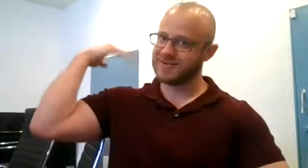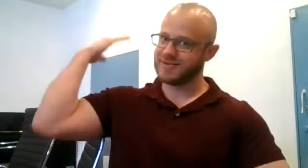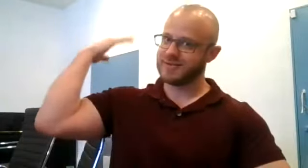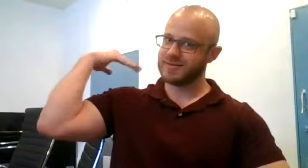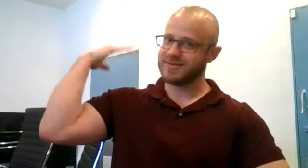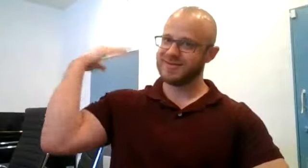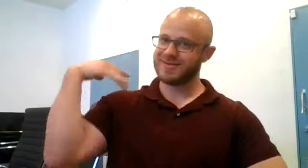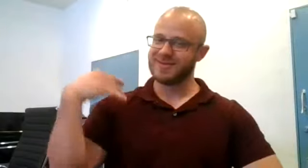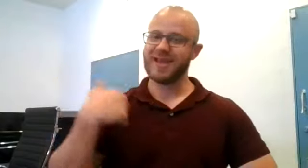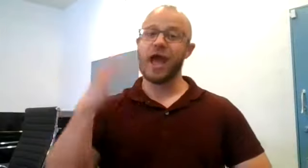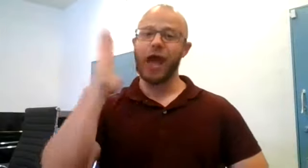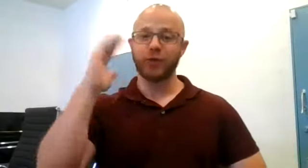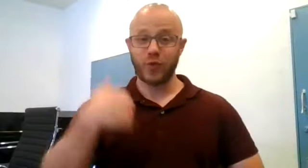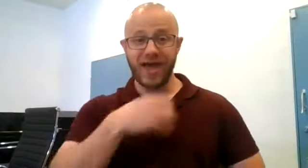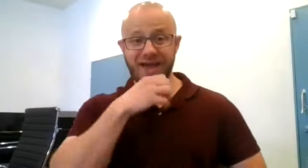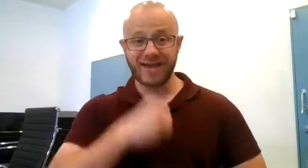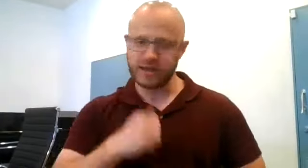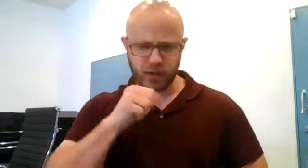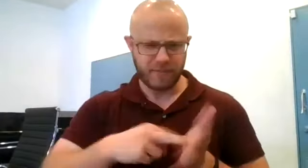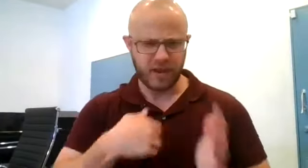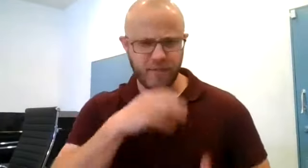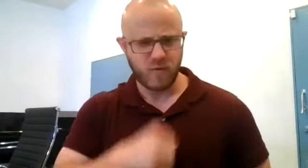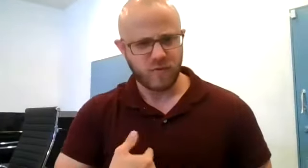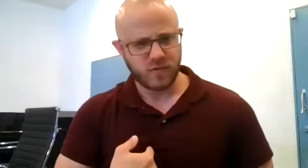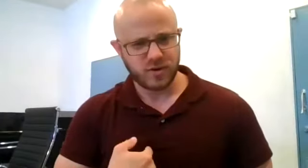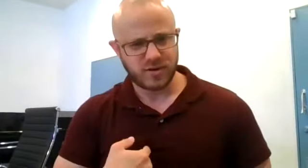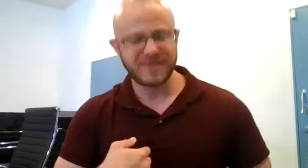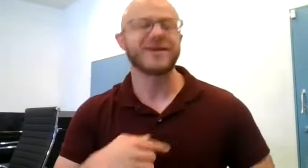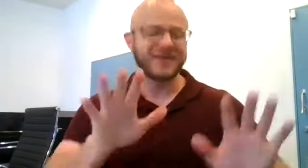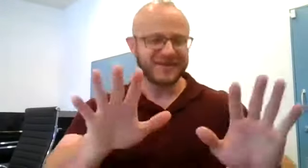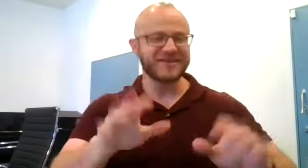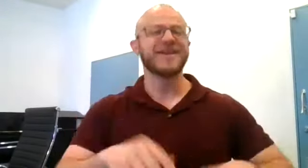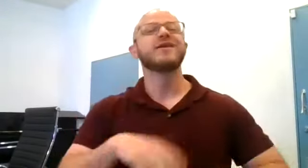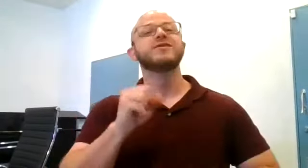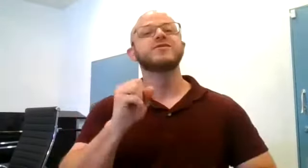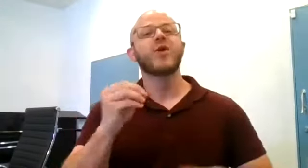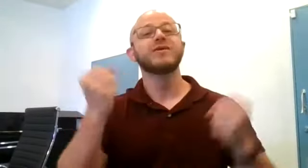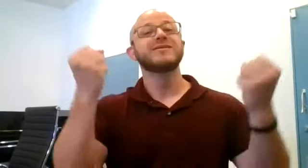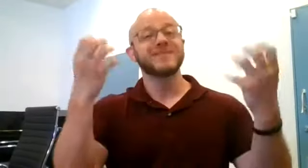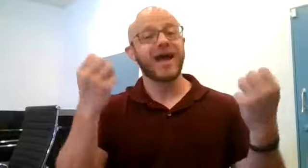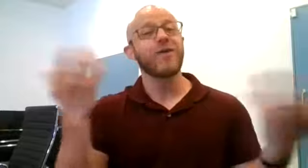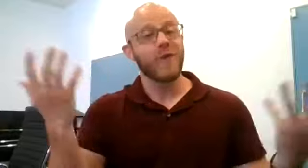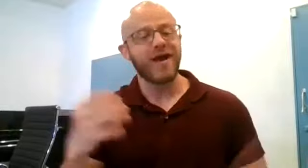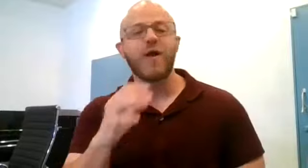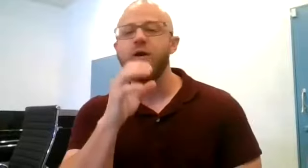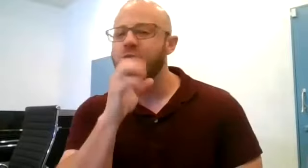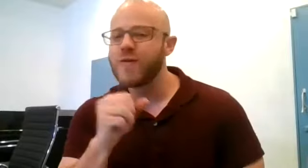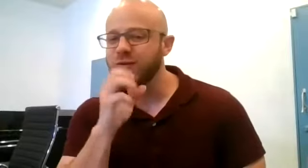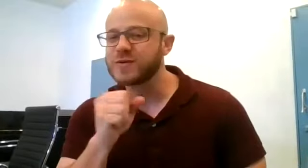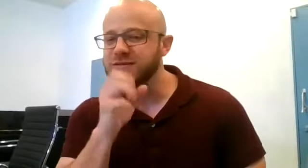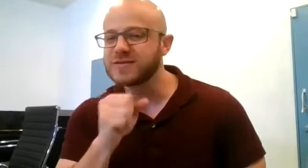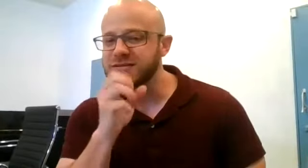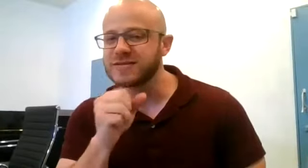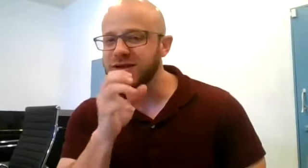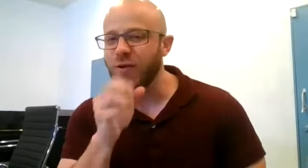down the hairs. That's how we did it a long time ago. I have a beard, doesn't mean I'm old. Sign it. That's where that